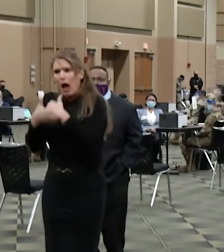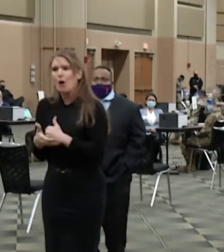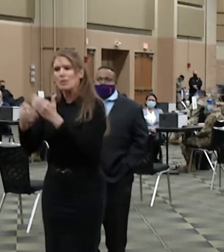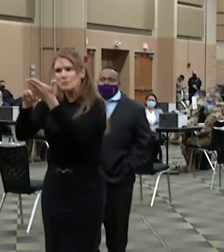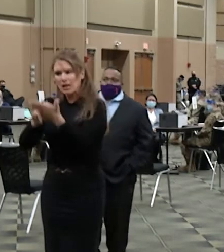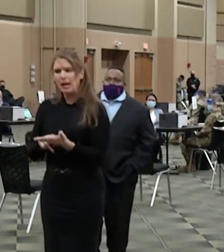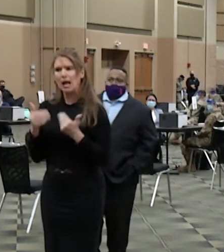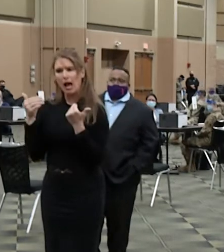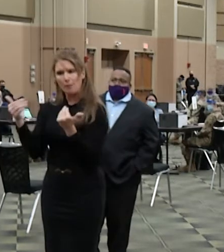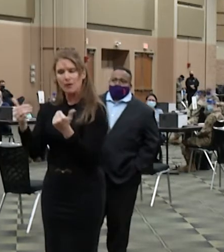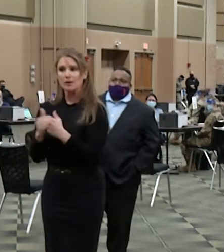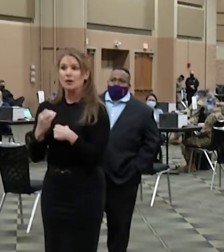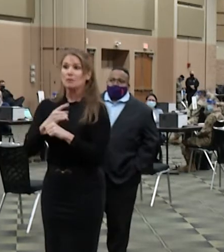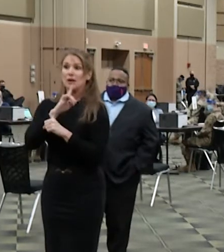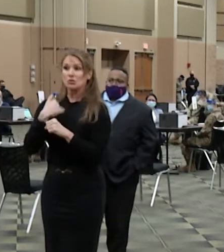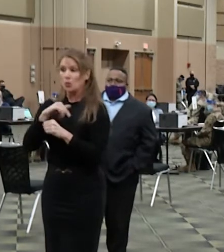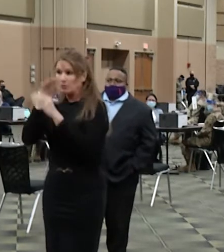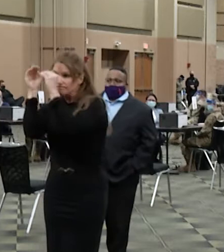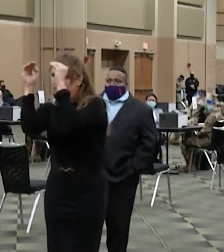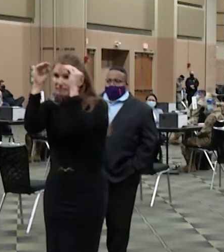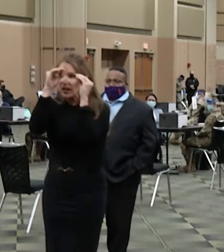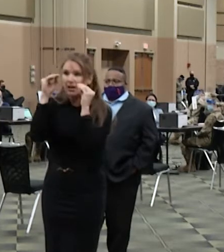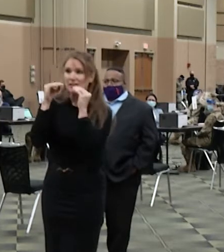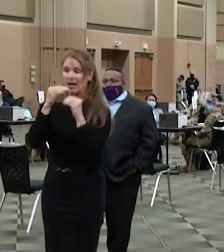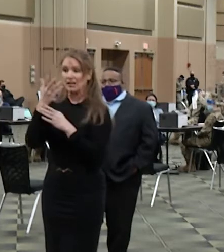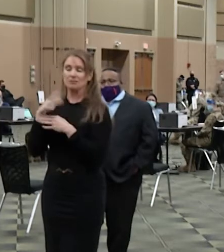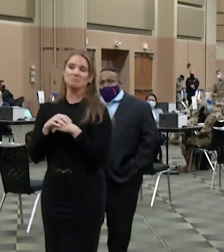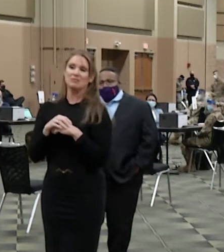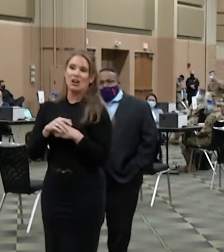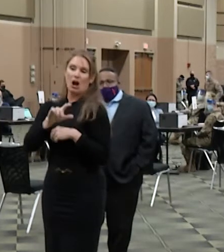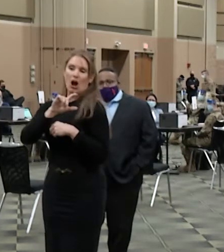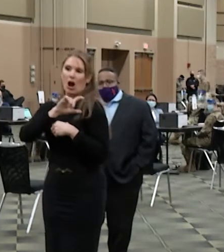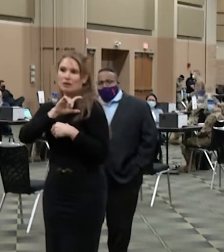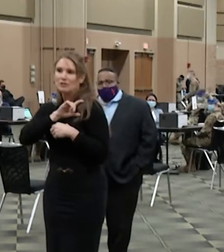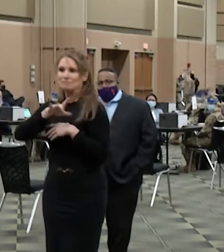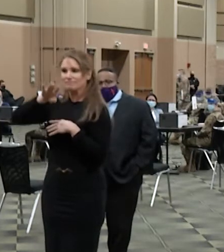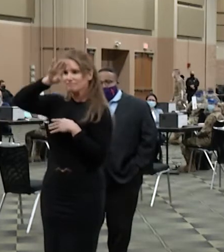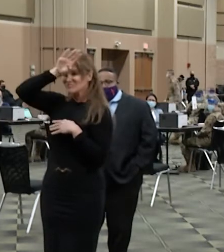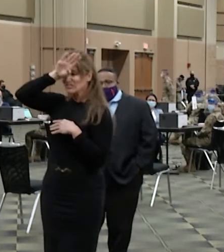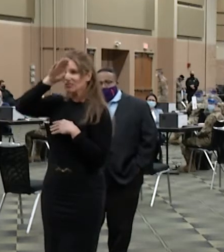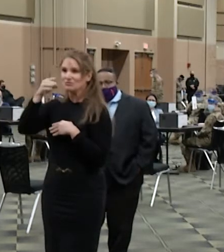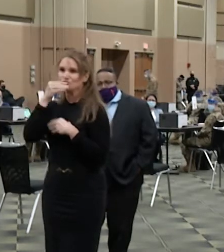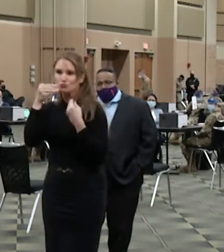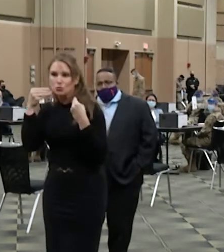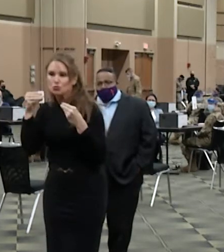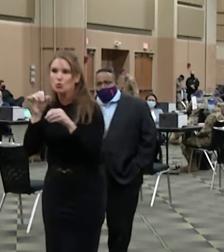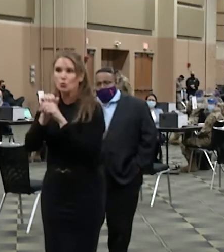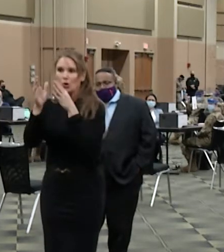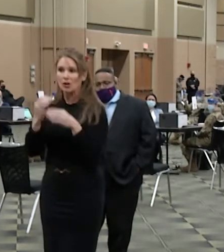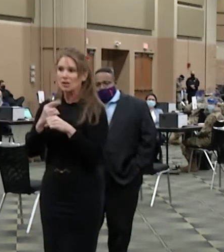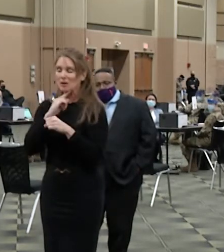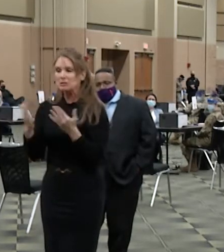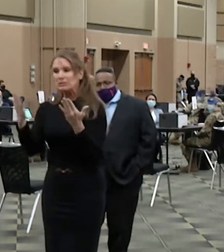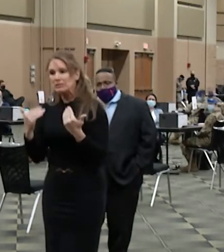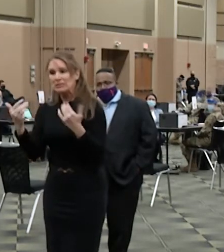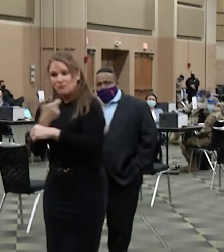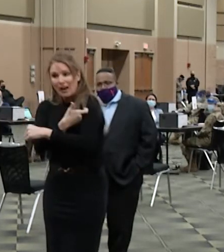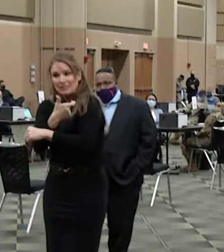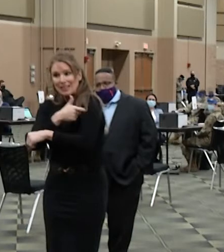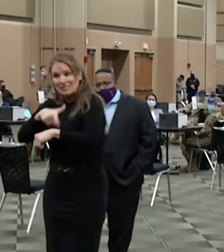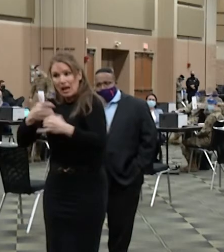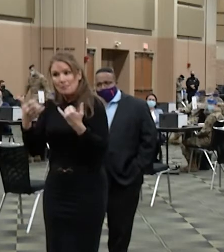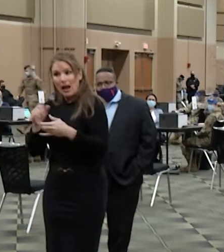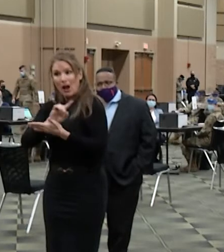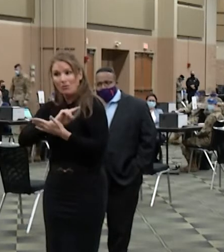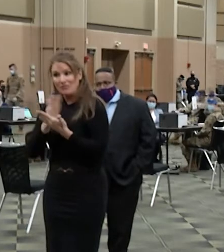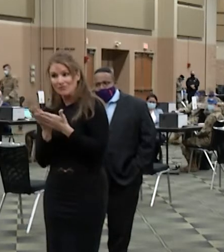to make sure that we are also educating our frontline essential workers that this is the time for them to come and get the vaccination as